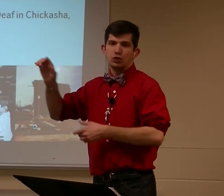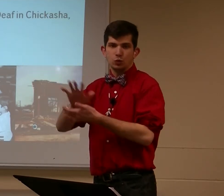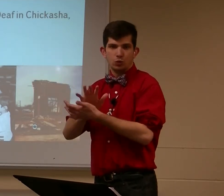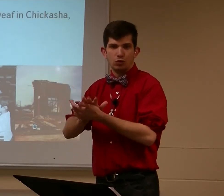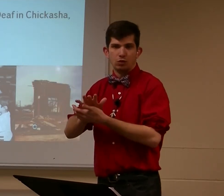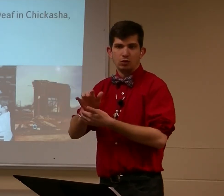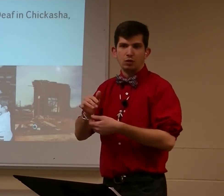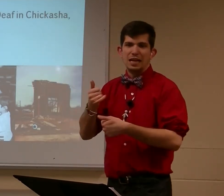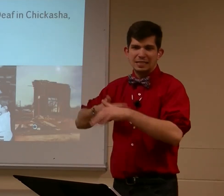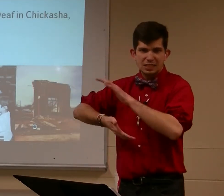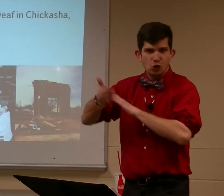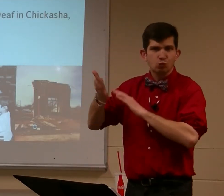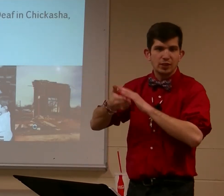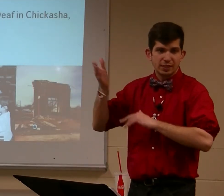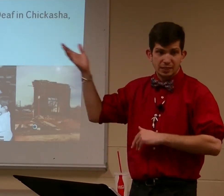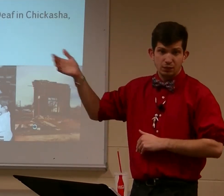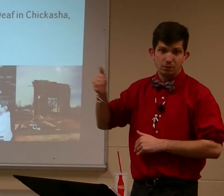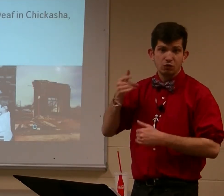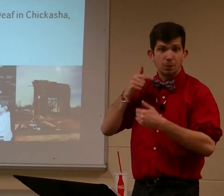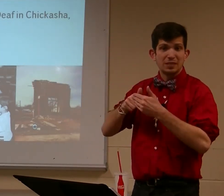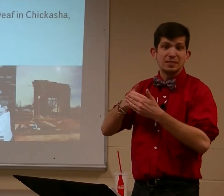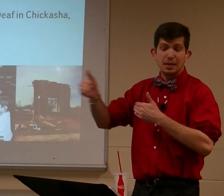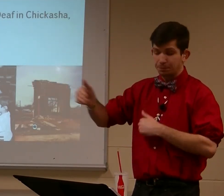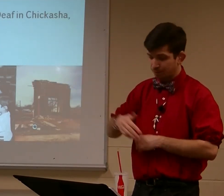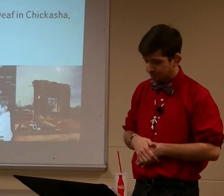School. And it still runs there from this day.